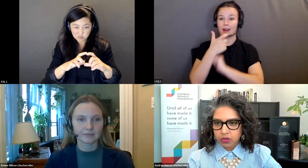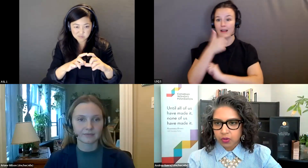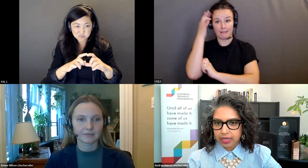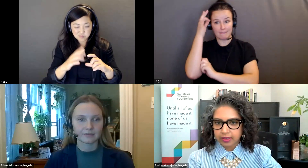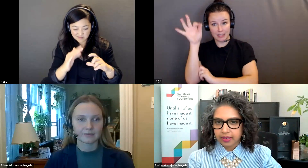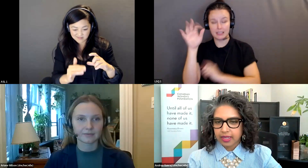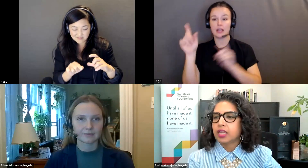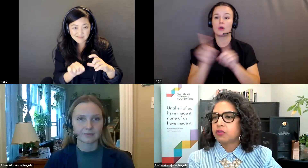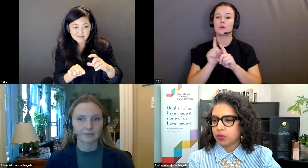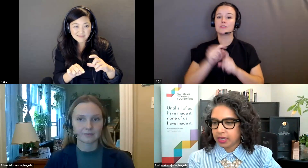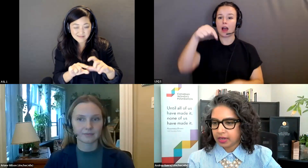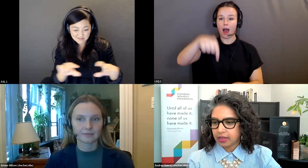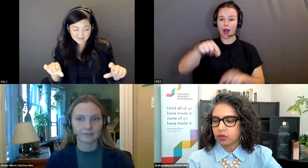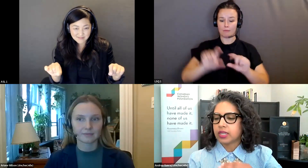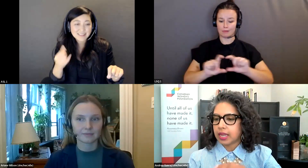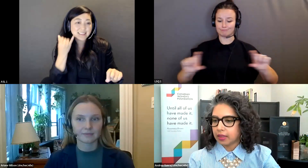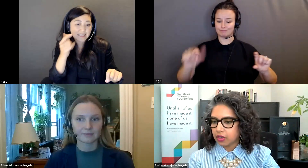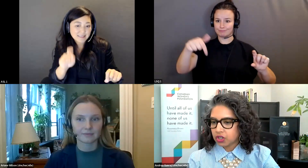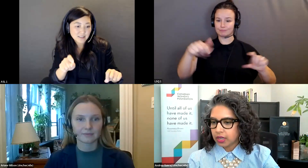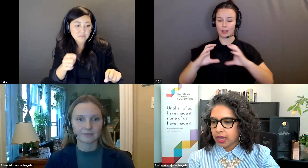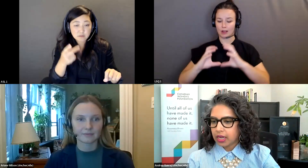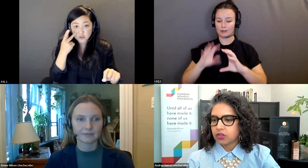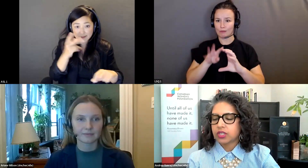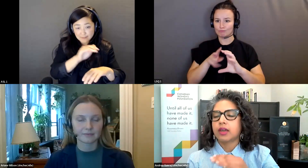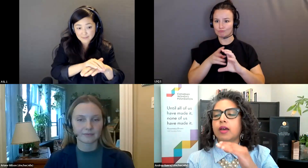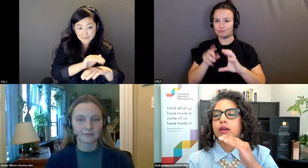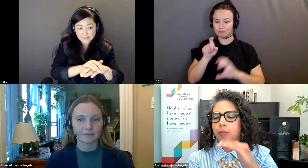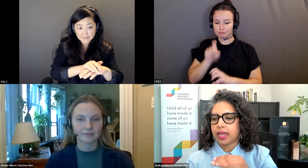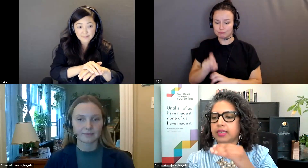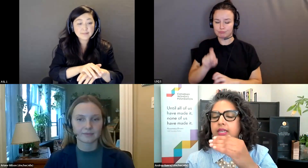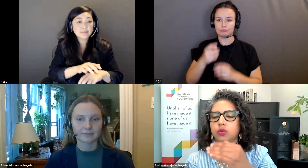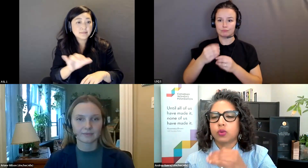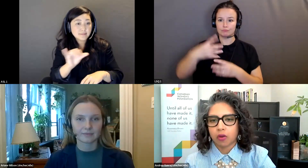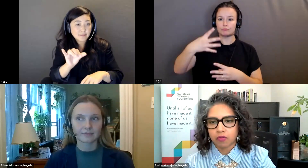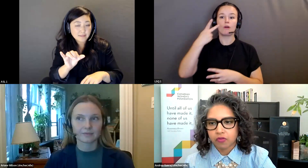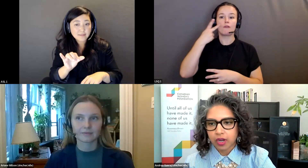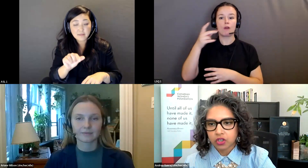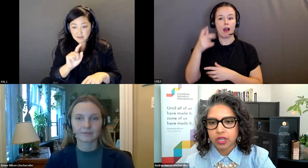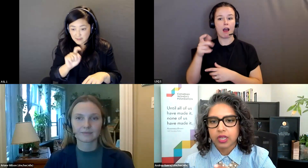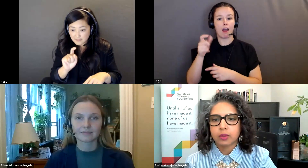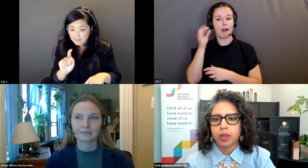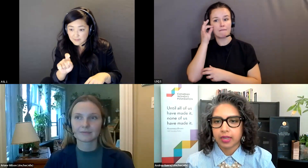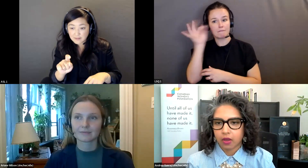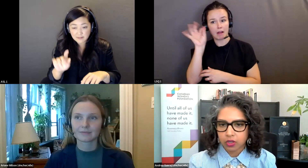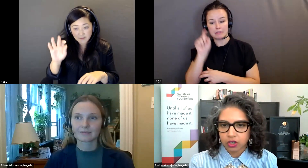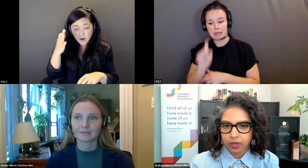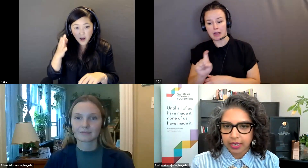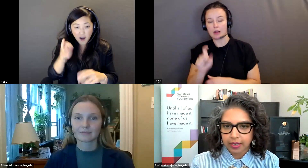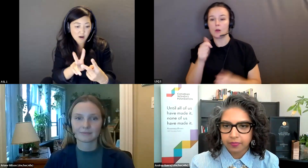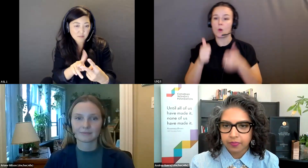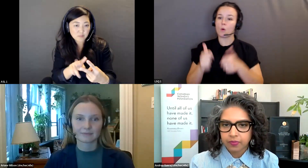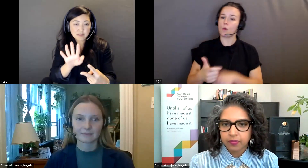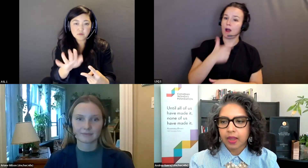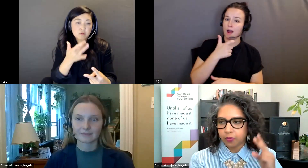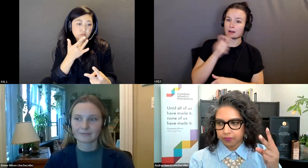of your screen if you need it. You'll see English and you'll see the capacity to click on French depending on what you